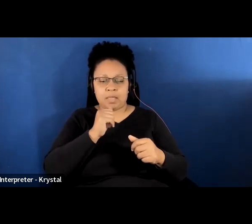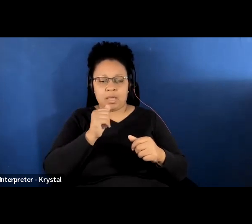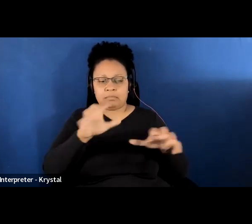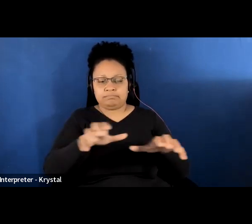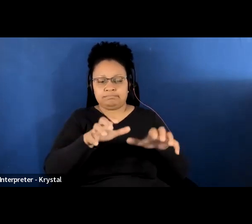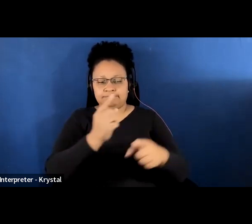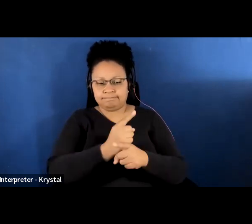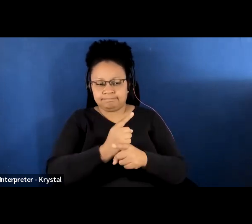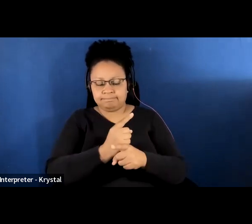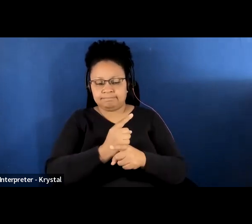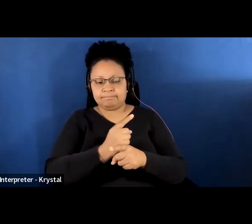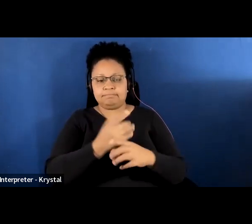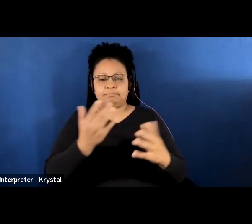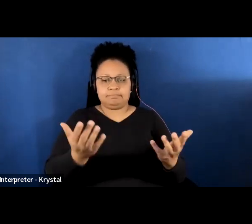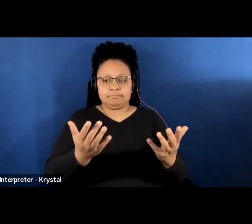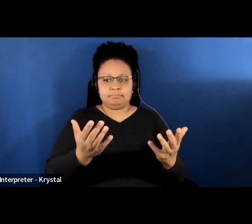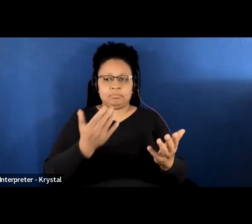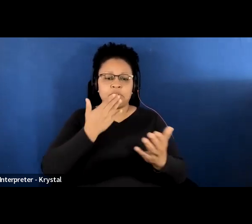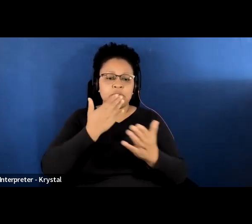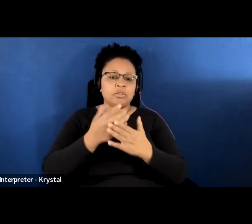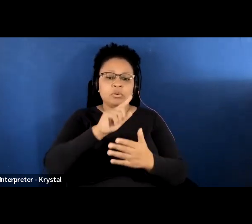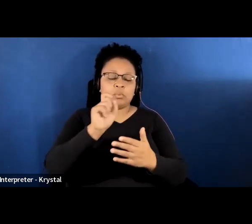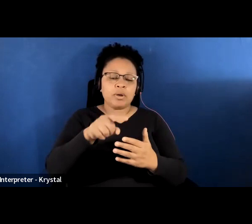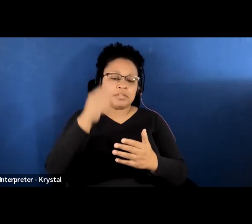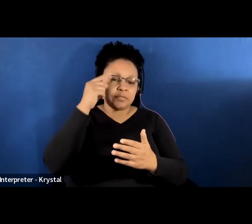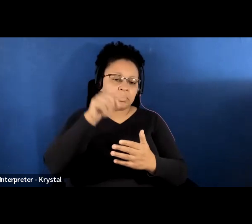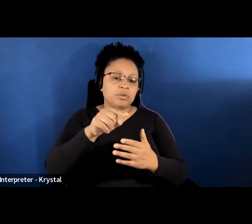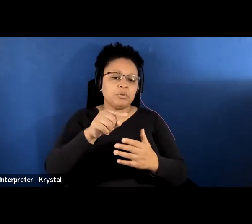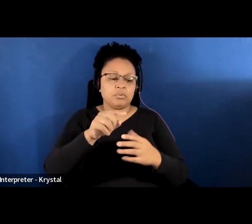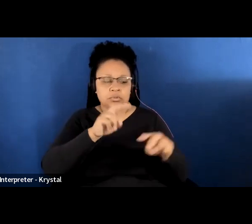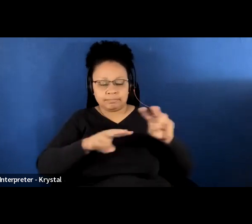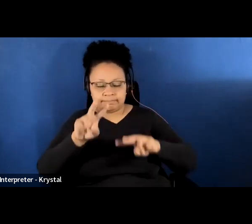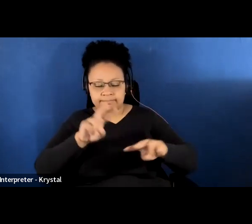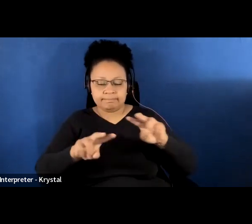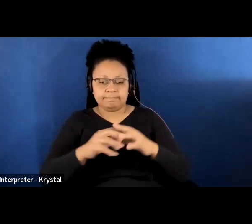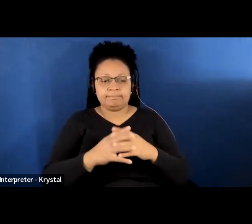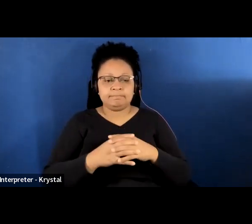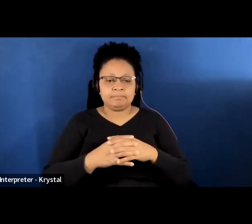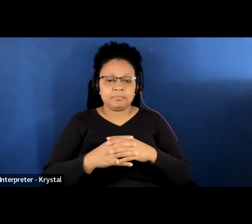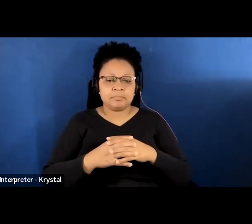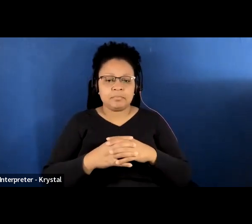So that's a good, question for you to take a look at.